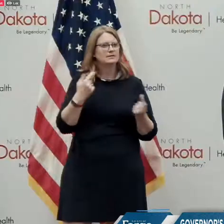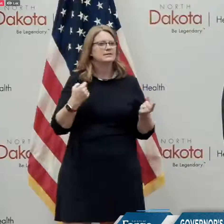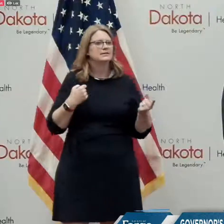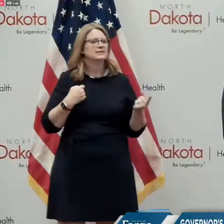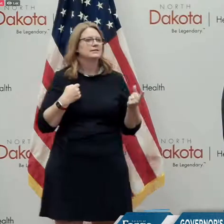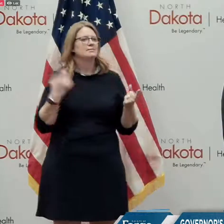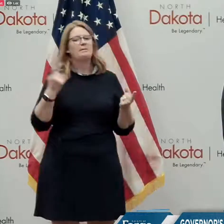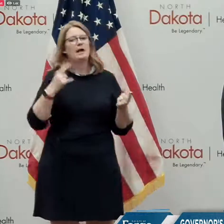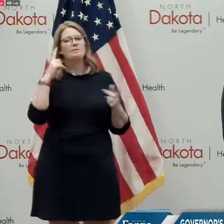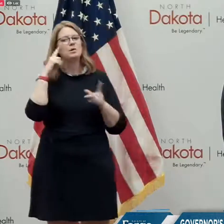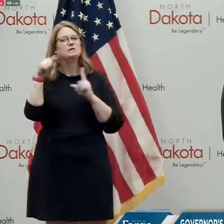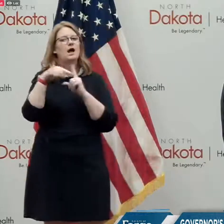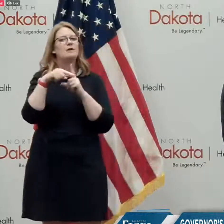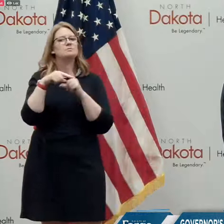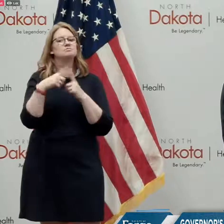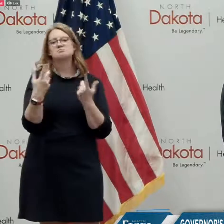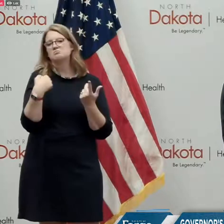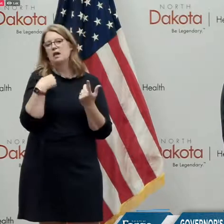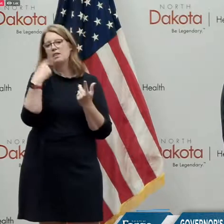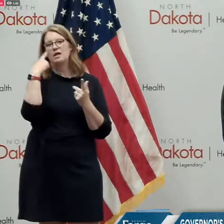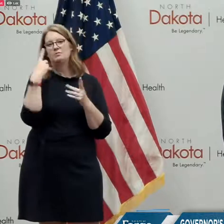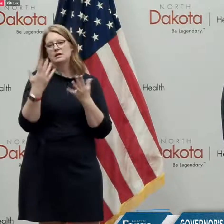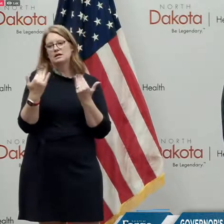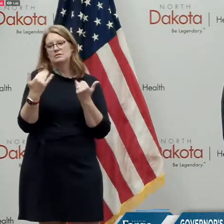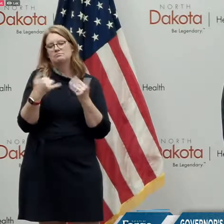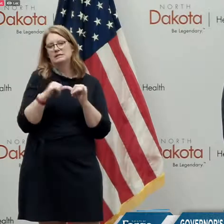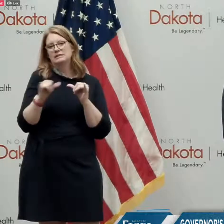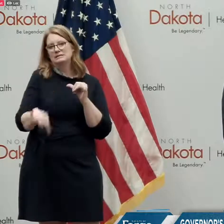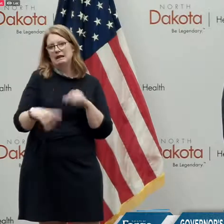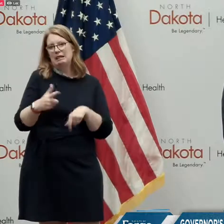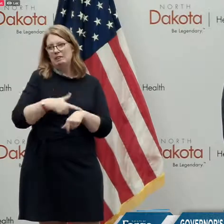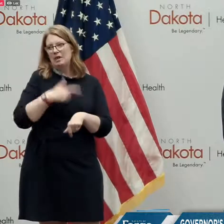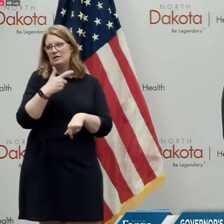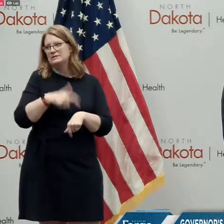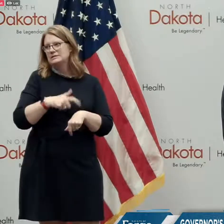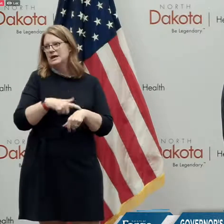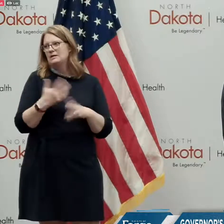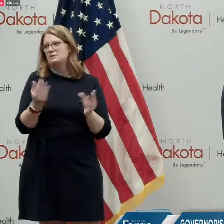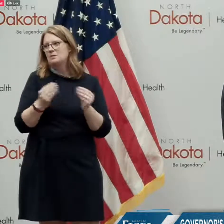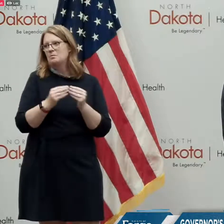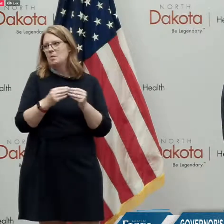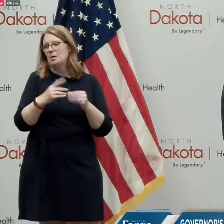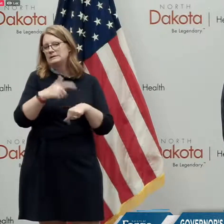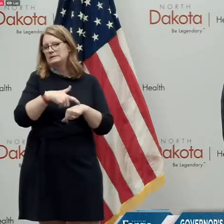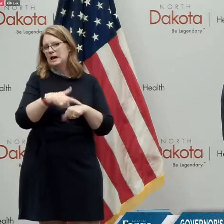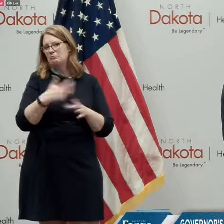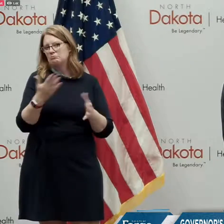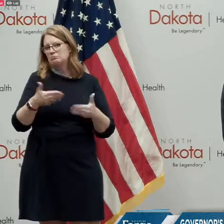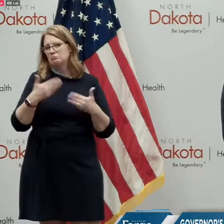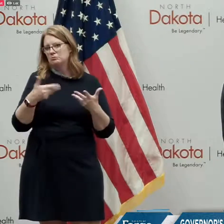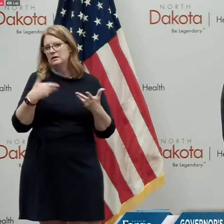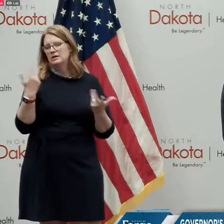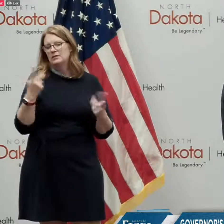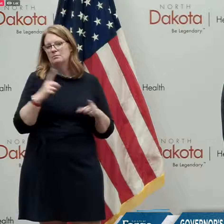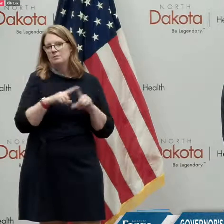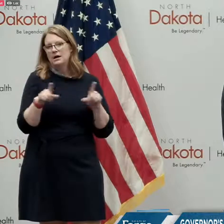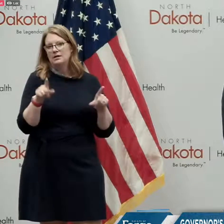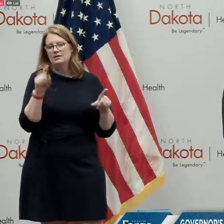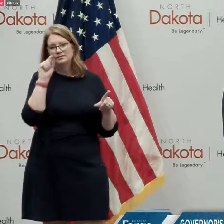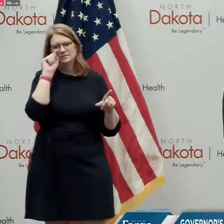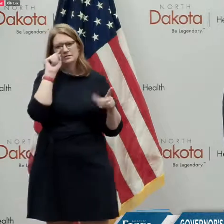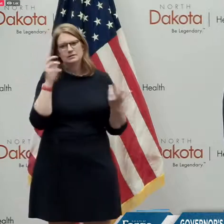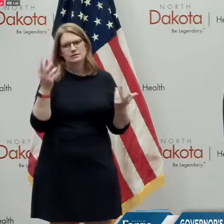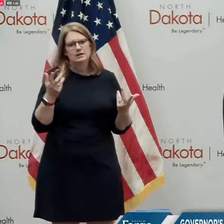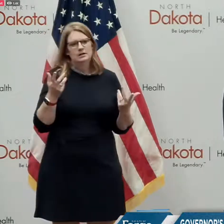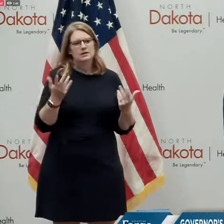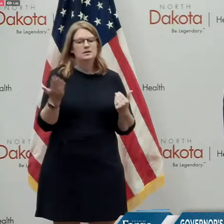always an optimist. I mean, maybe I thought we could get him to stay longer, but give us a little more time to do that. But also the other,